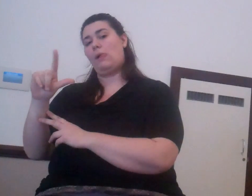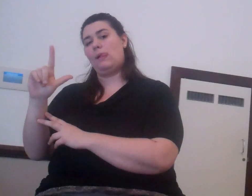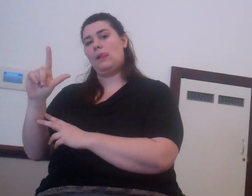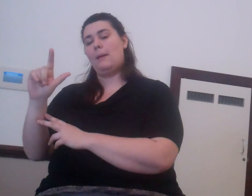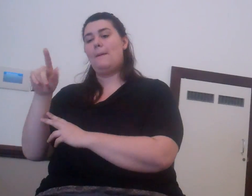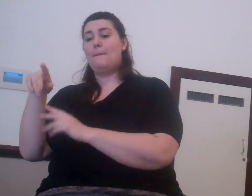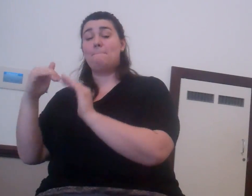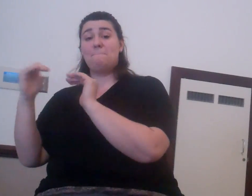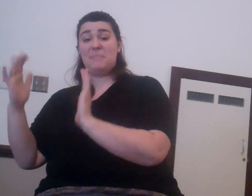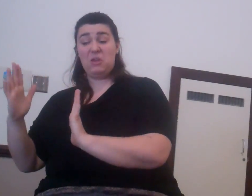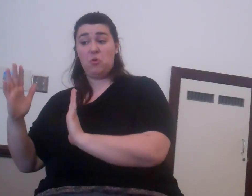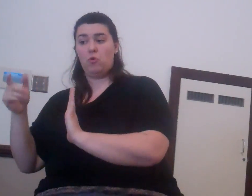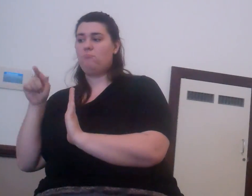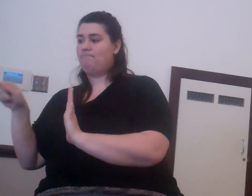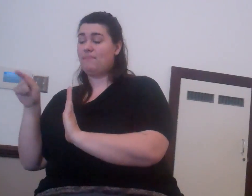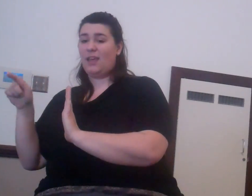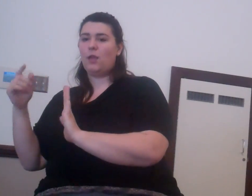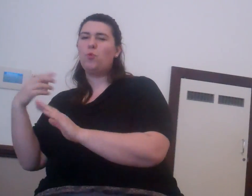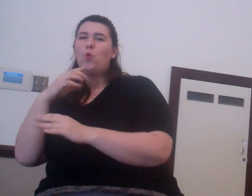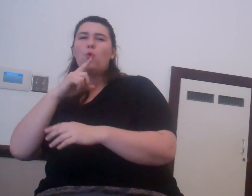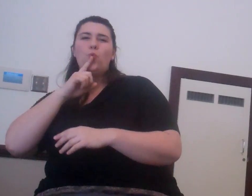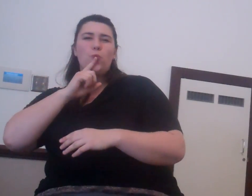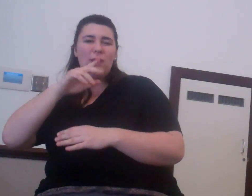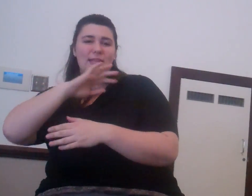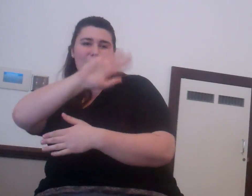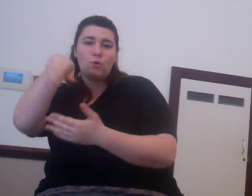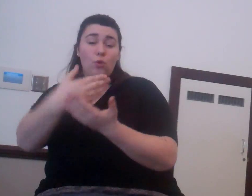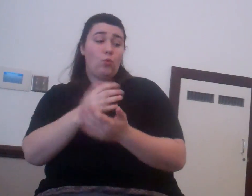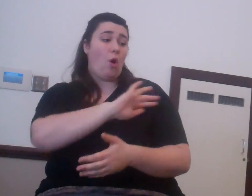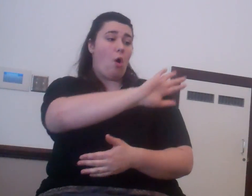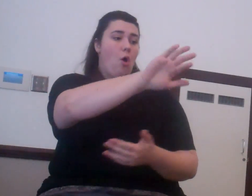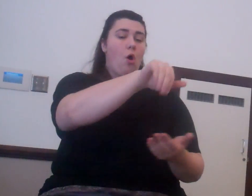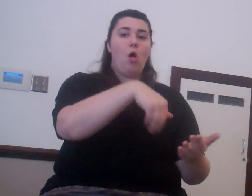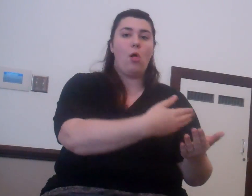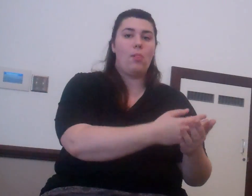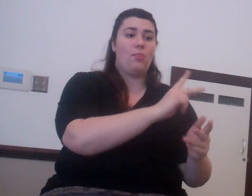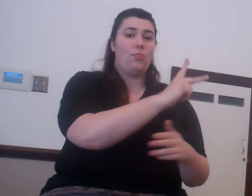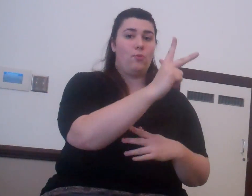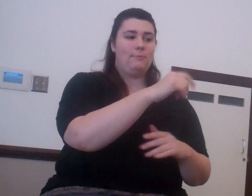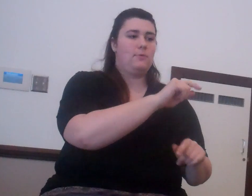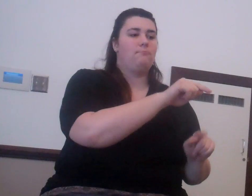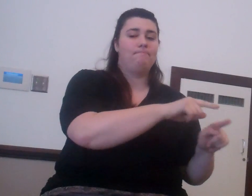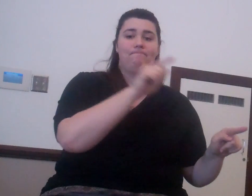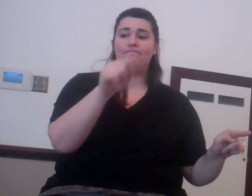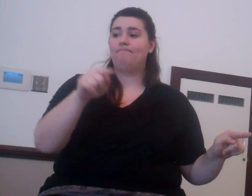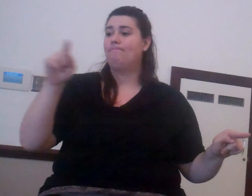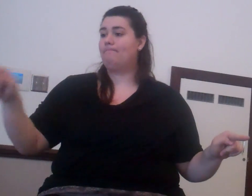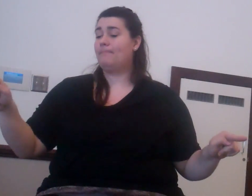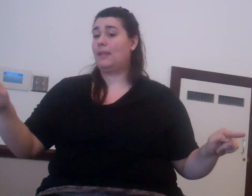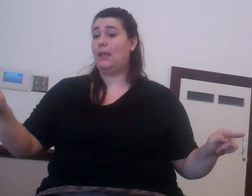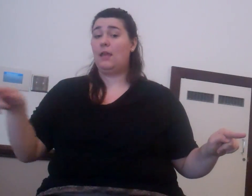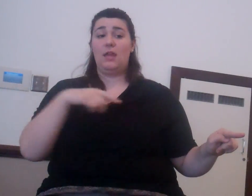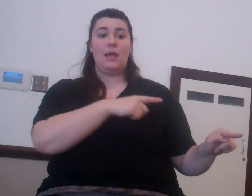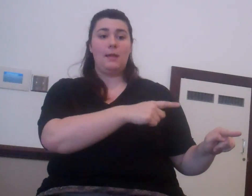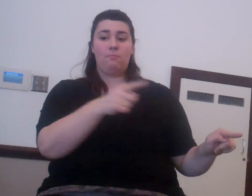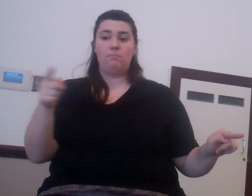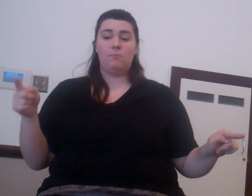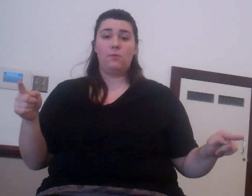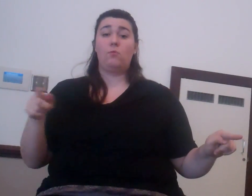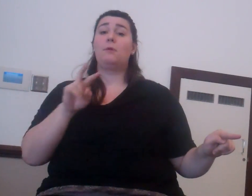how much you like them, how much you interact with them, how close you feel to them, and all of that jazz. So the virtual piece is really more about how you interact with